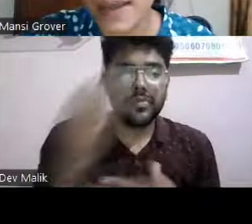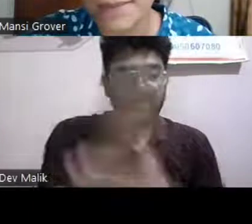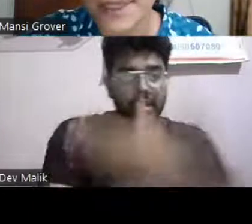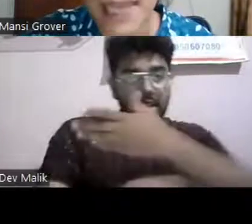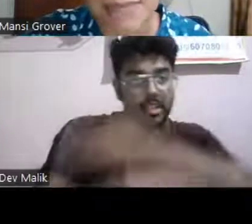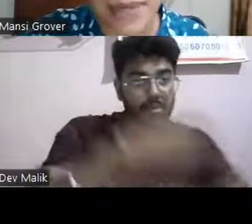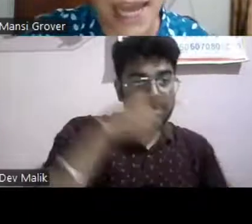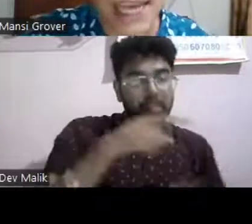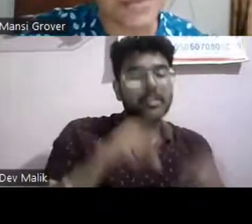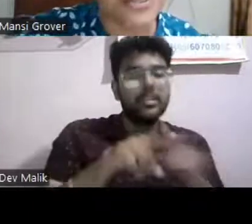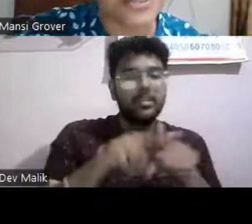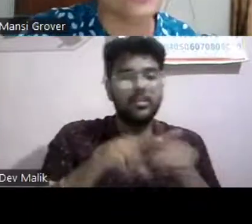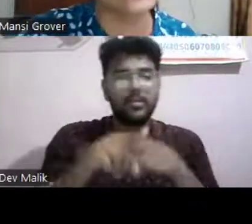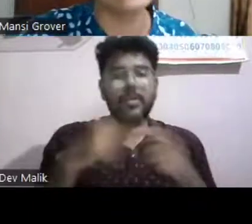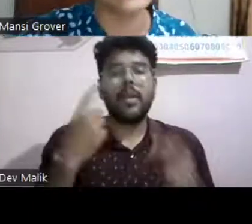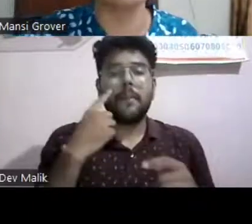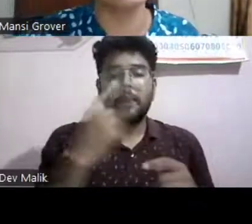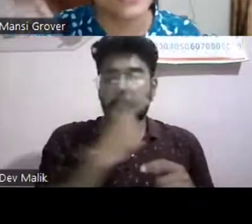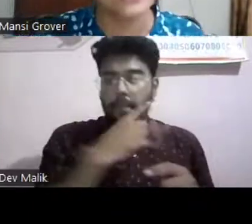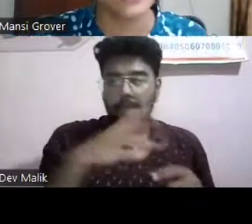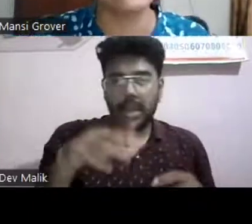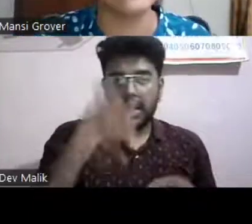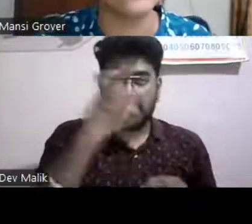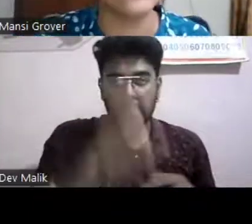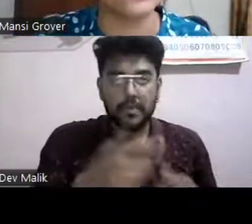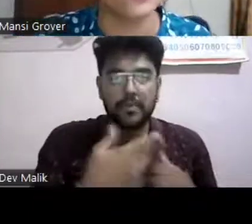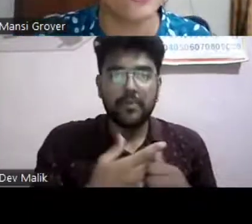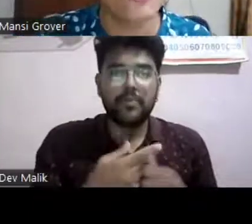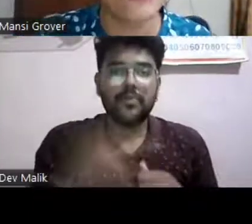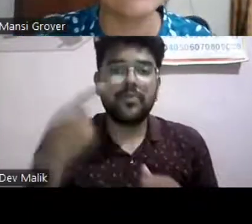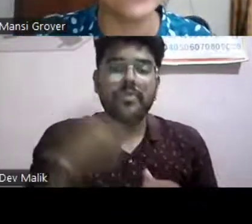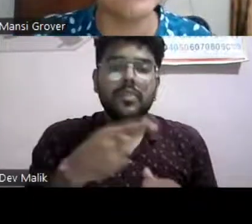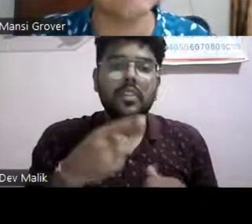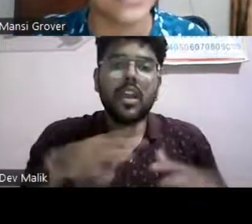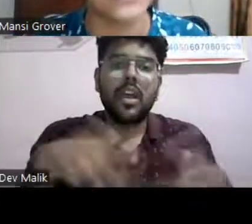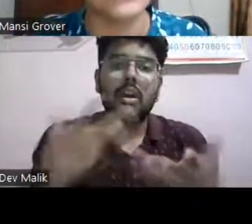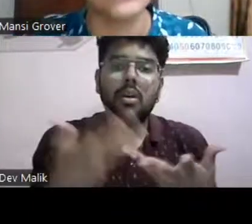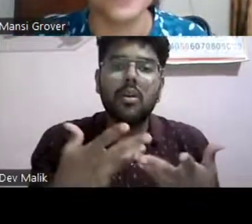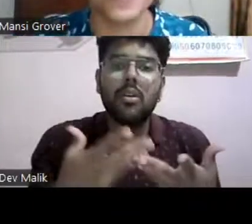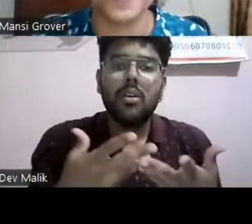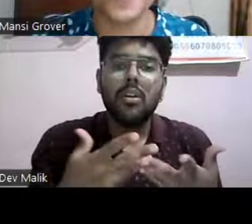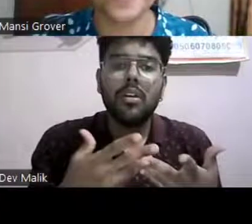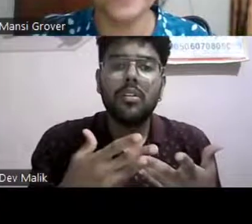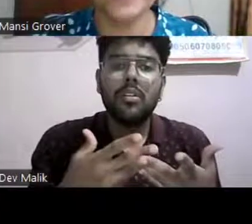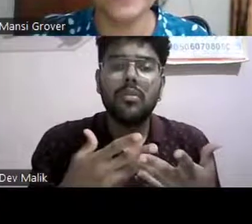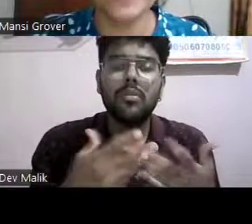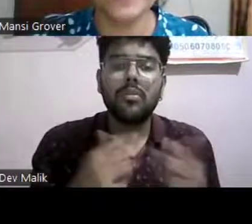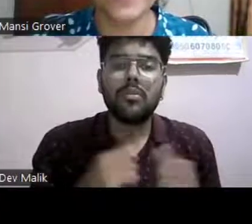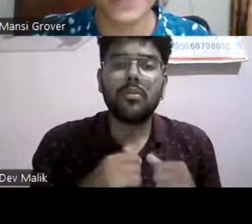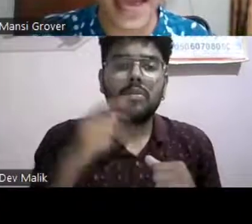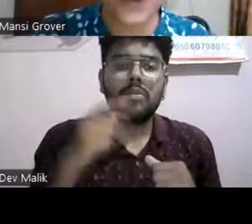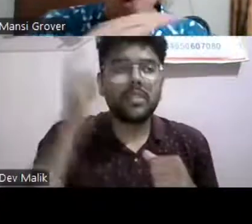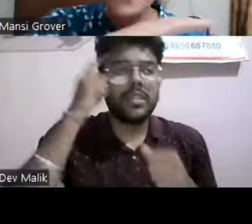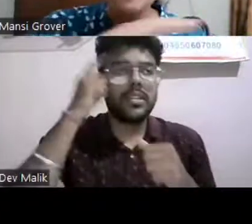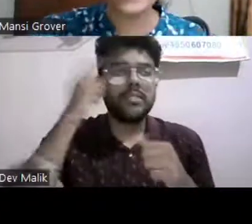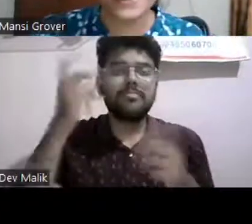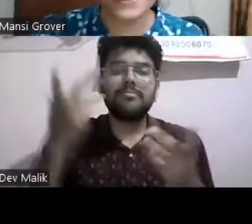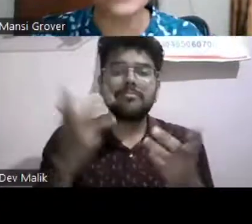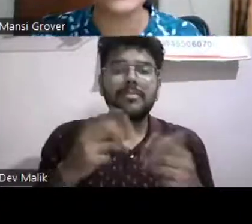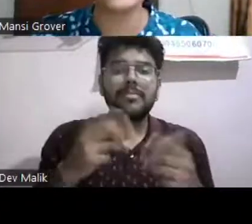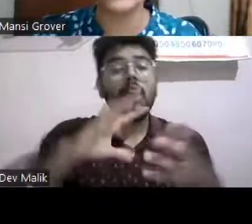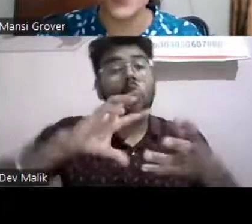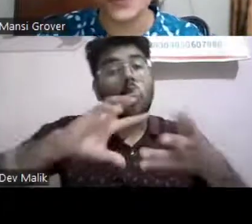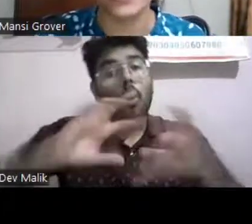for example, that blind person, to that one attribute of being blind, and